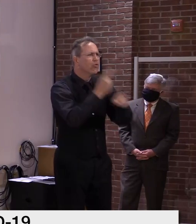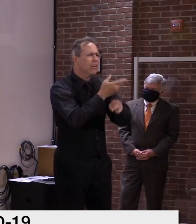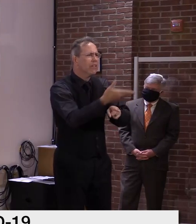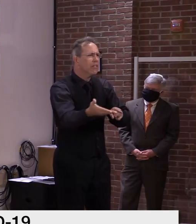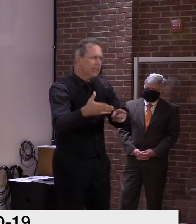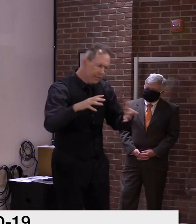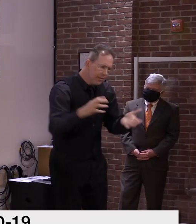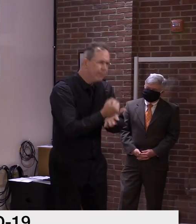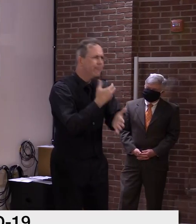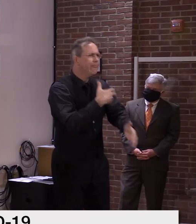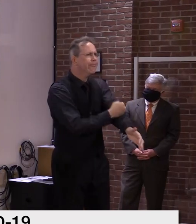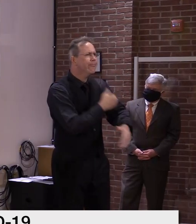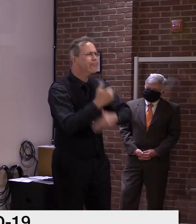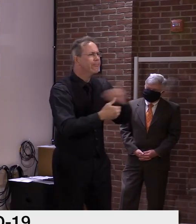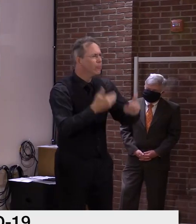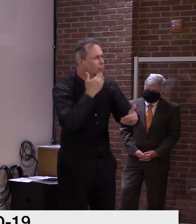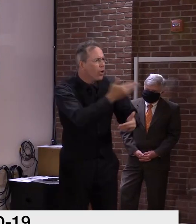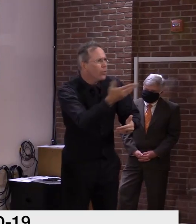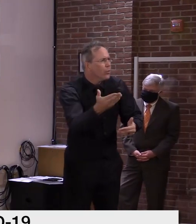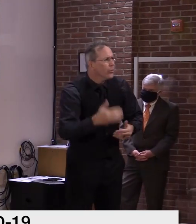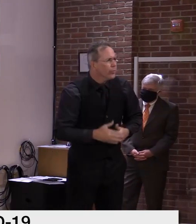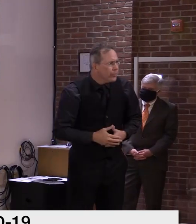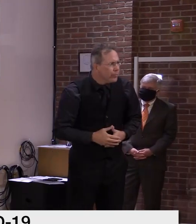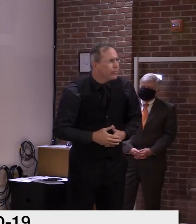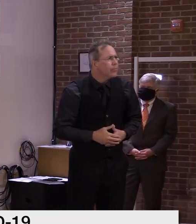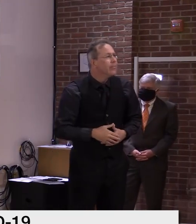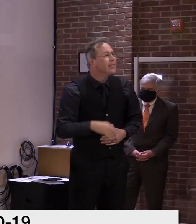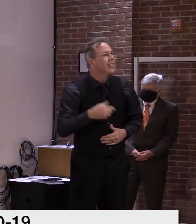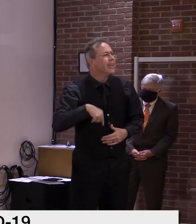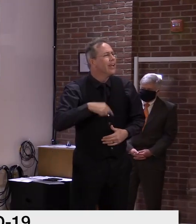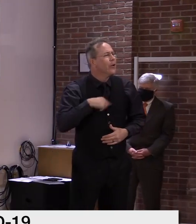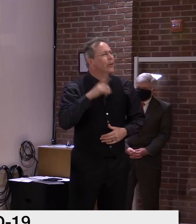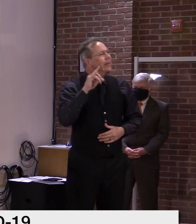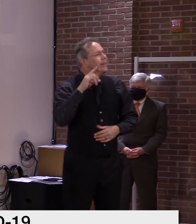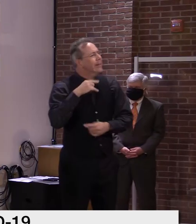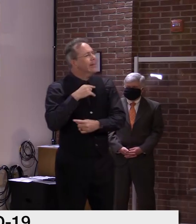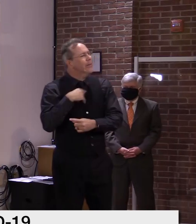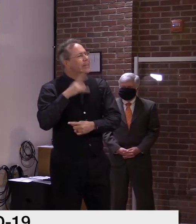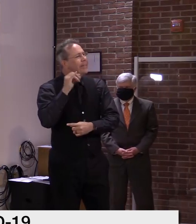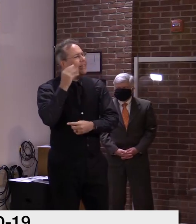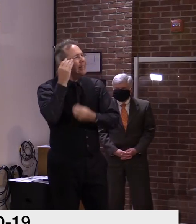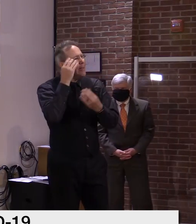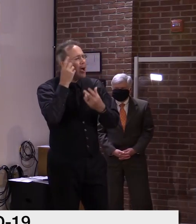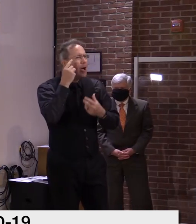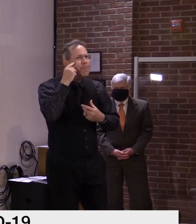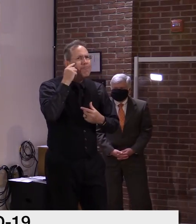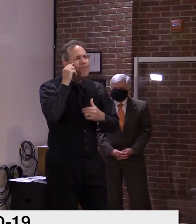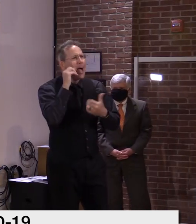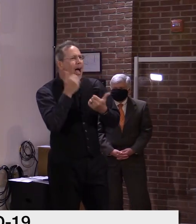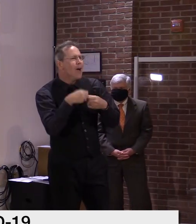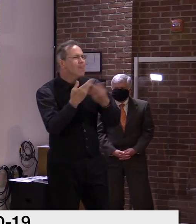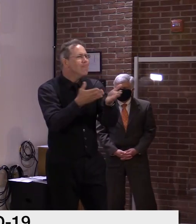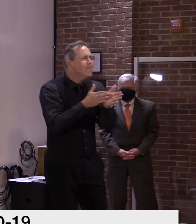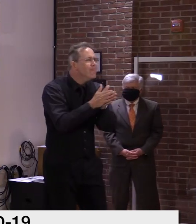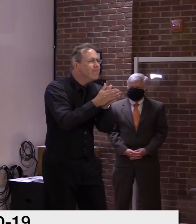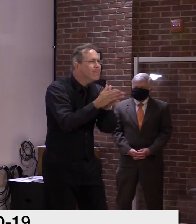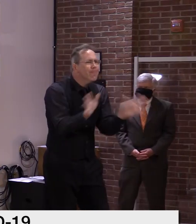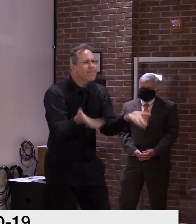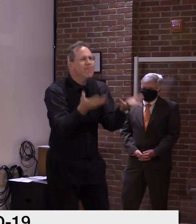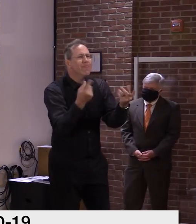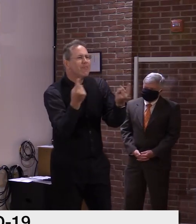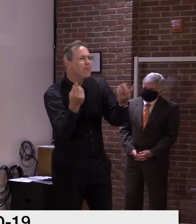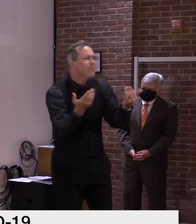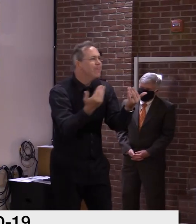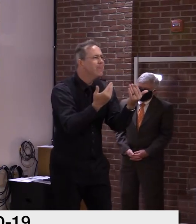haven't talked about and spoken amongst our group about different incentives, but at this point in time, we haven't needed